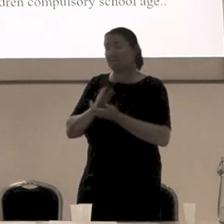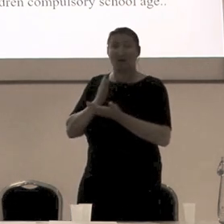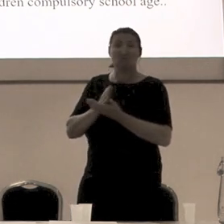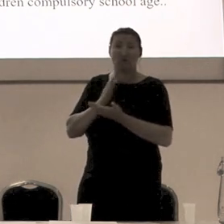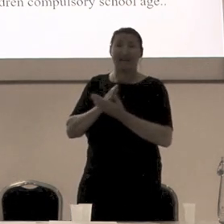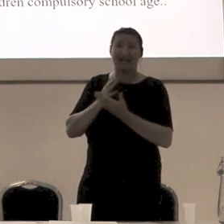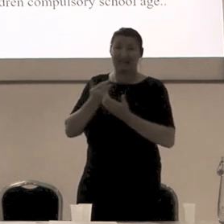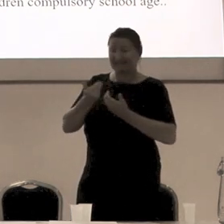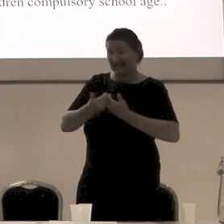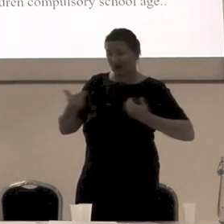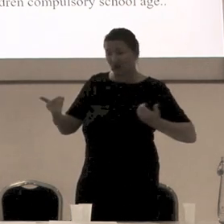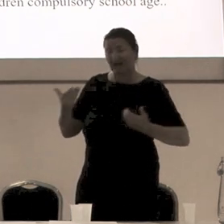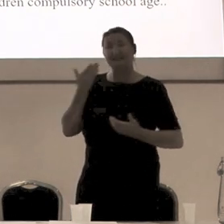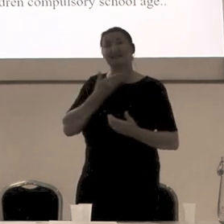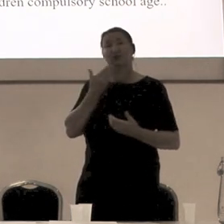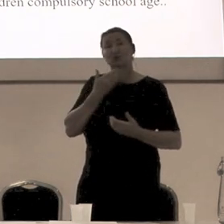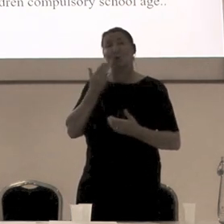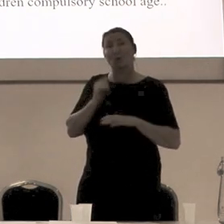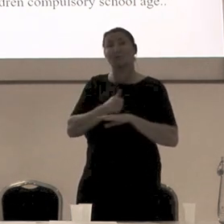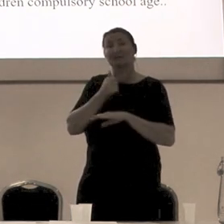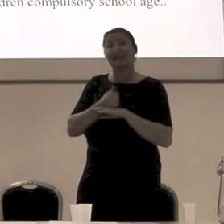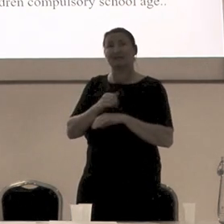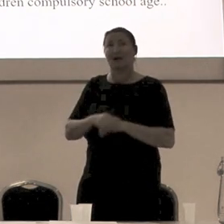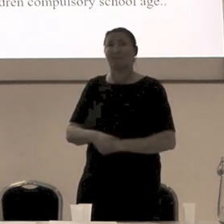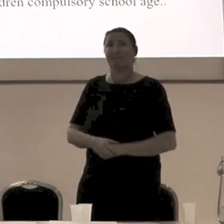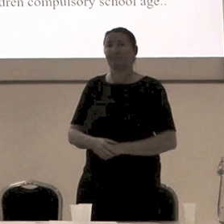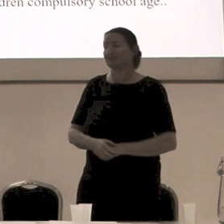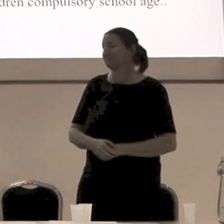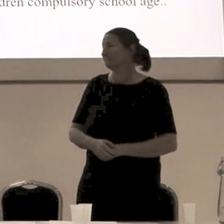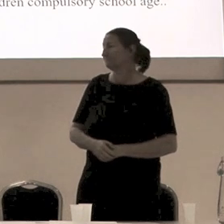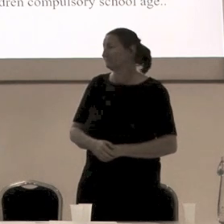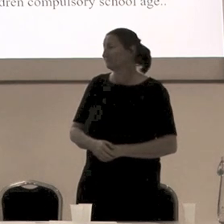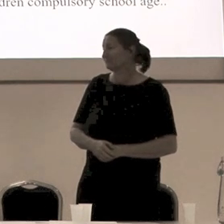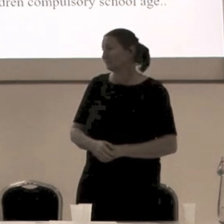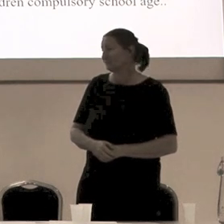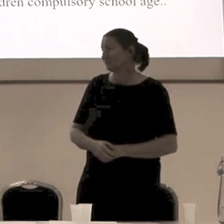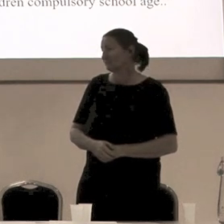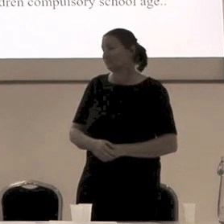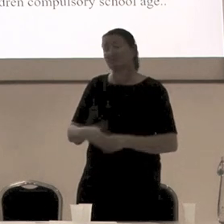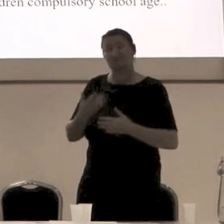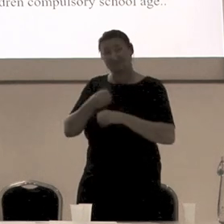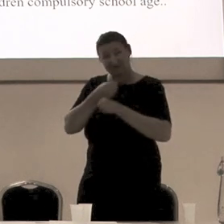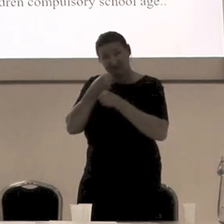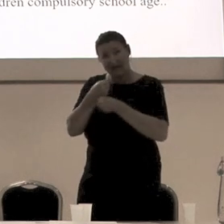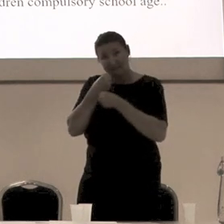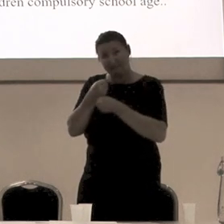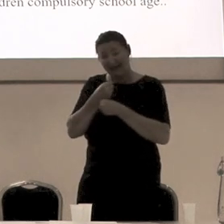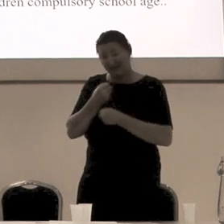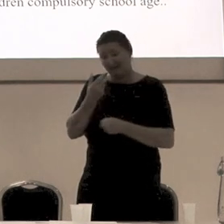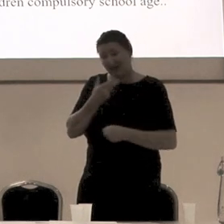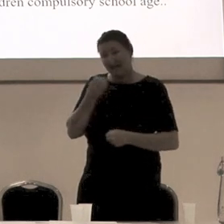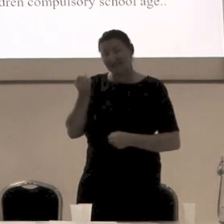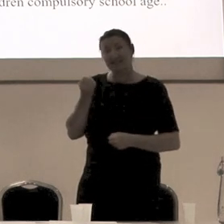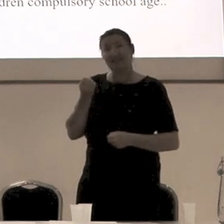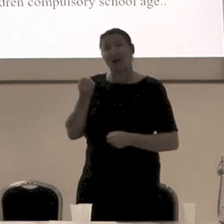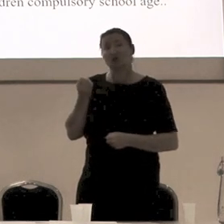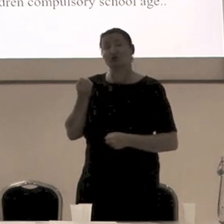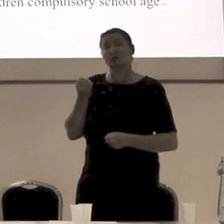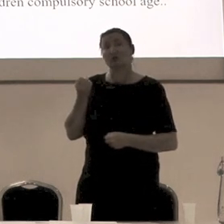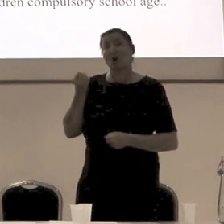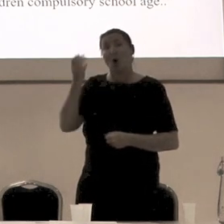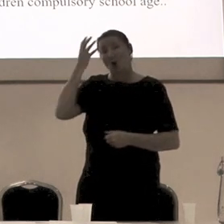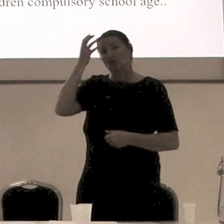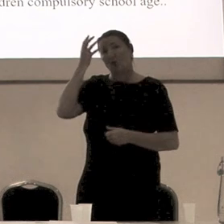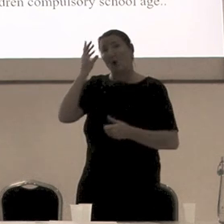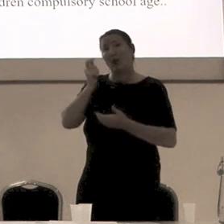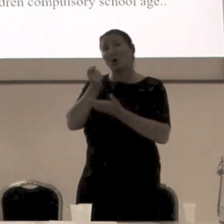of segregated schools and hospitals that she set up there. And they campaigned for in the 1890s a royal commission which